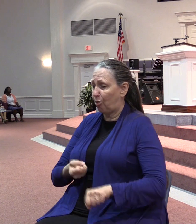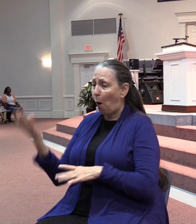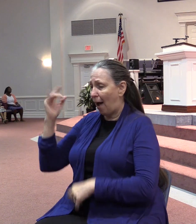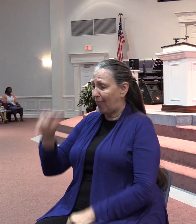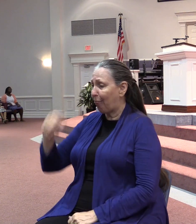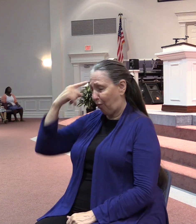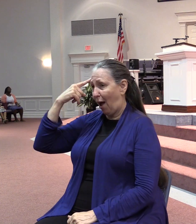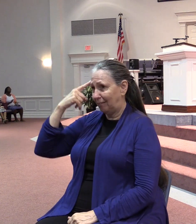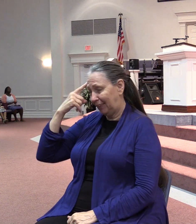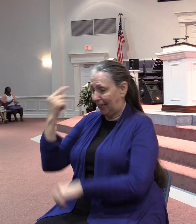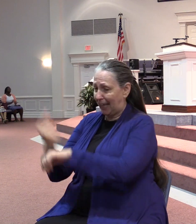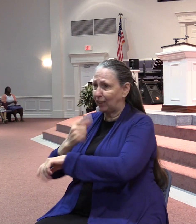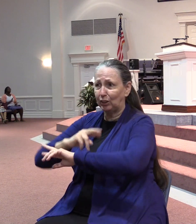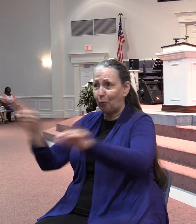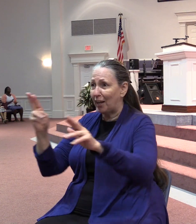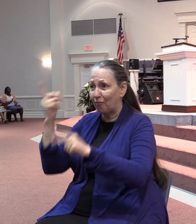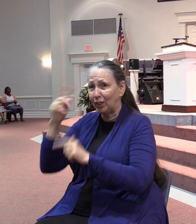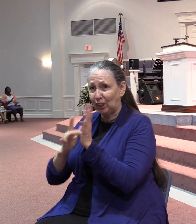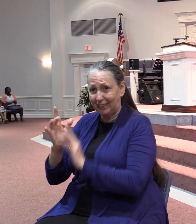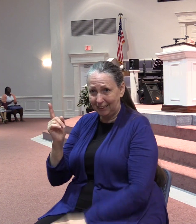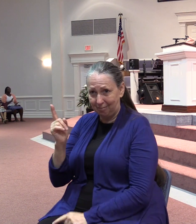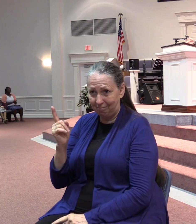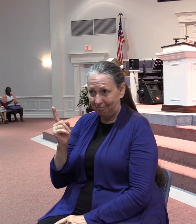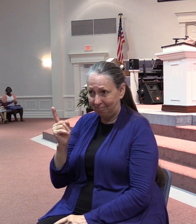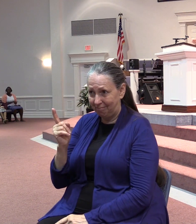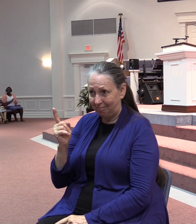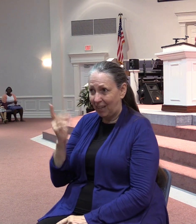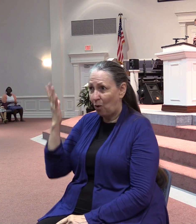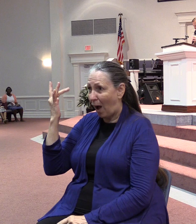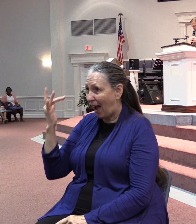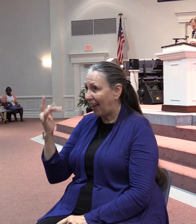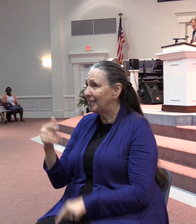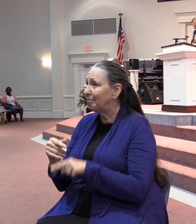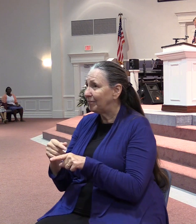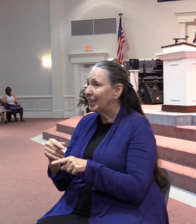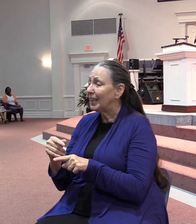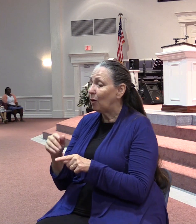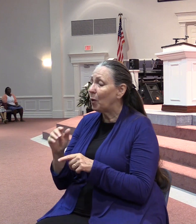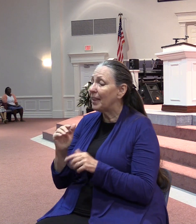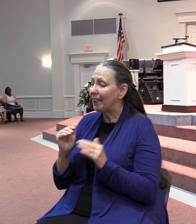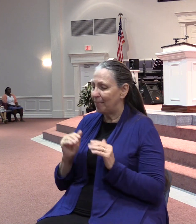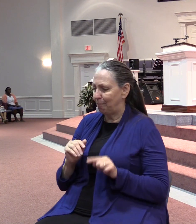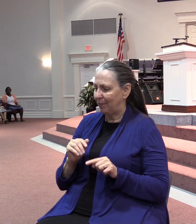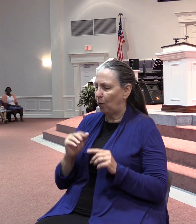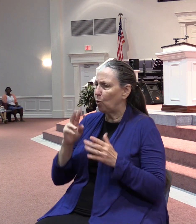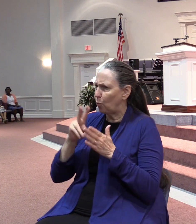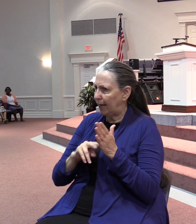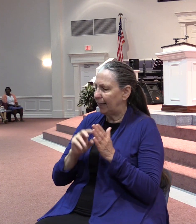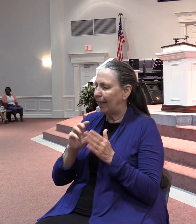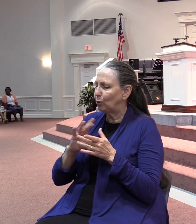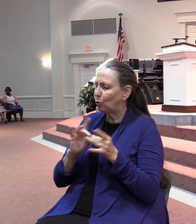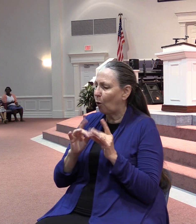going to rebuke that spirit. Because we picked up in our text in the city of Samaria with the story